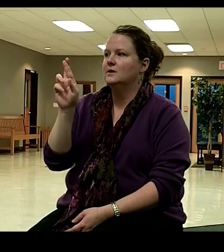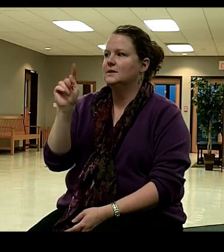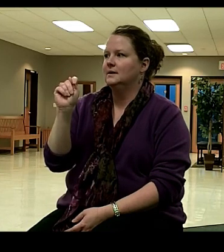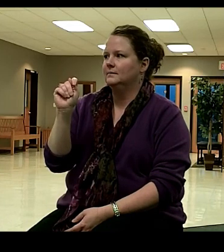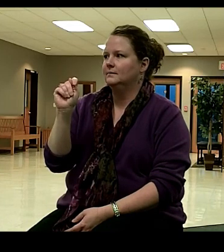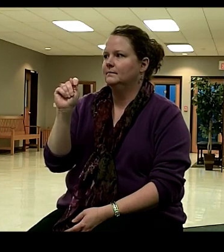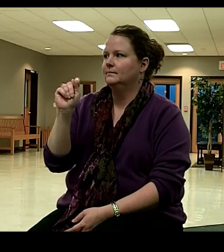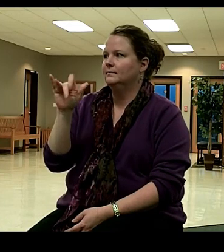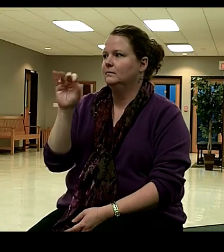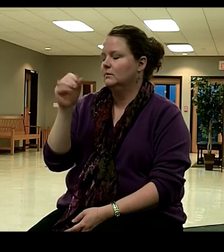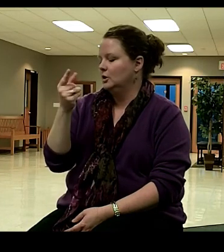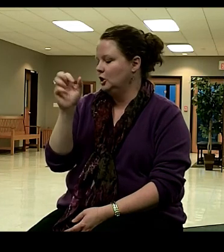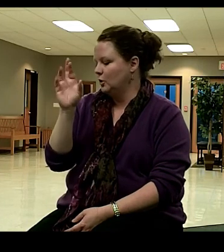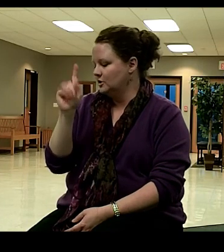Y-O-G-U-R-T, yogurt.